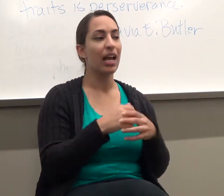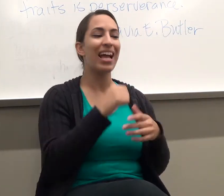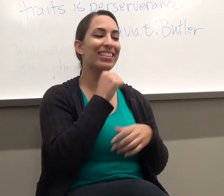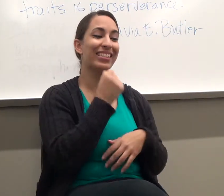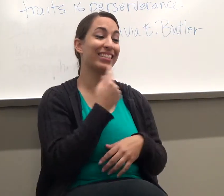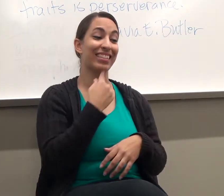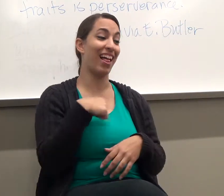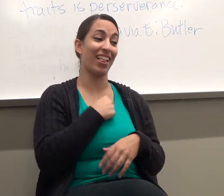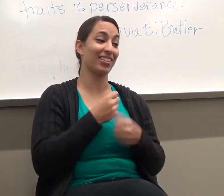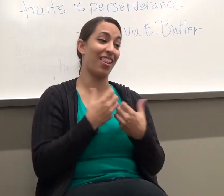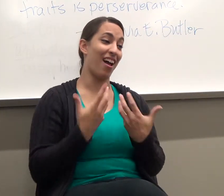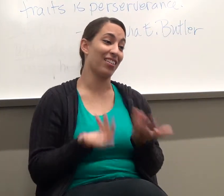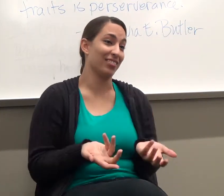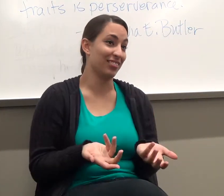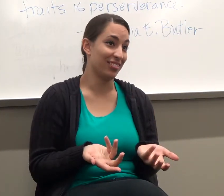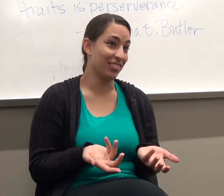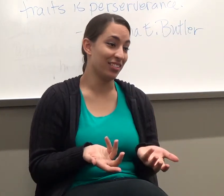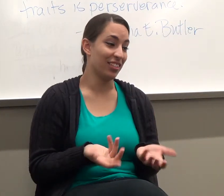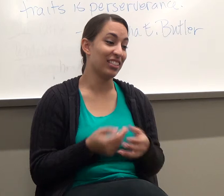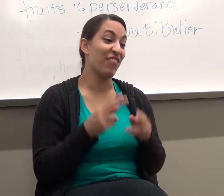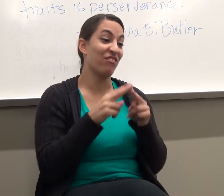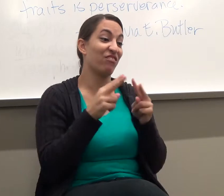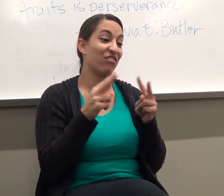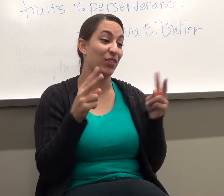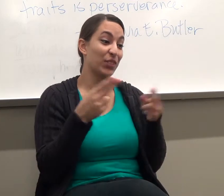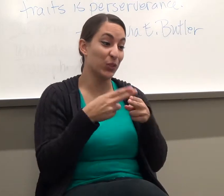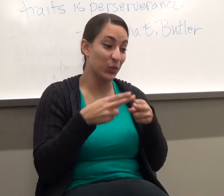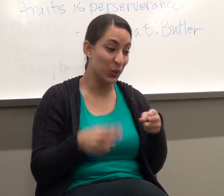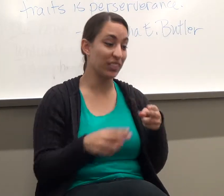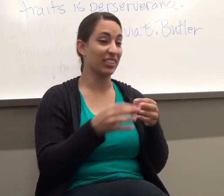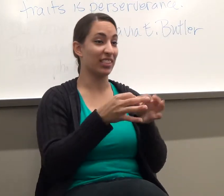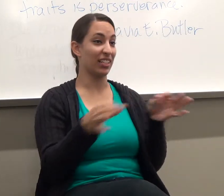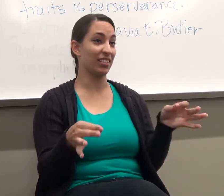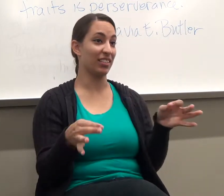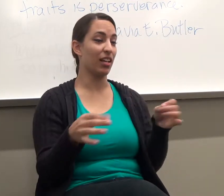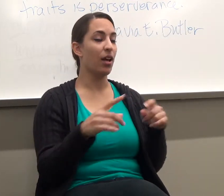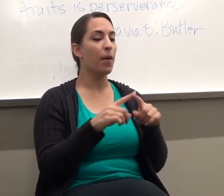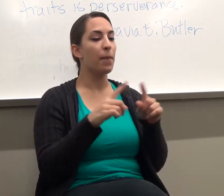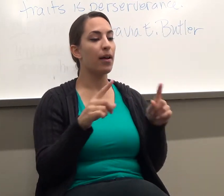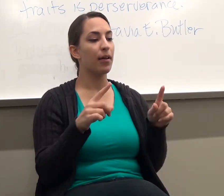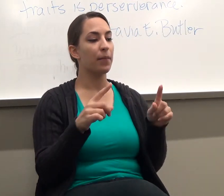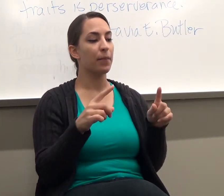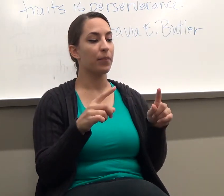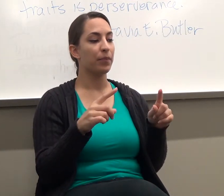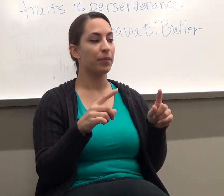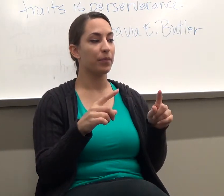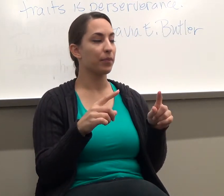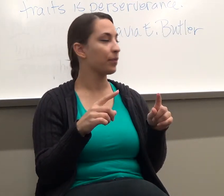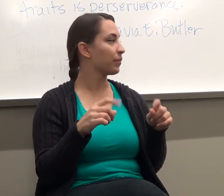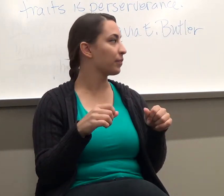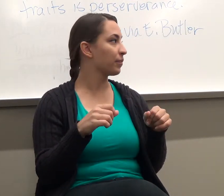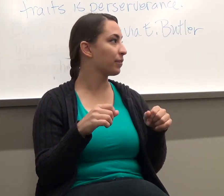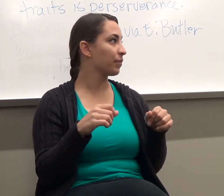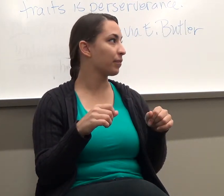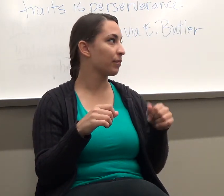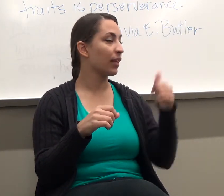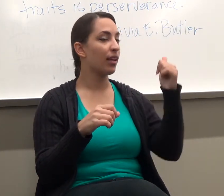much. It's a very short sentence, but here's what they changed this to, and some of you